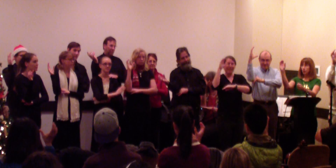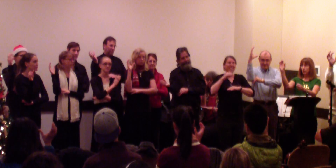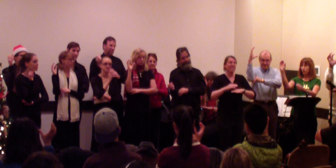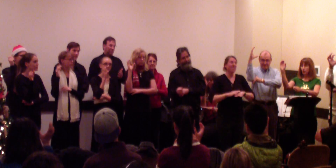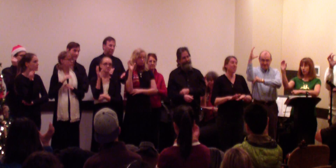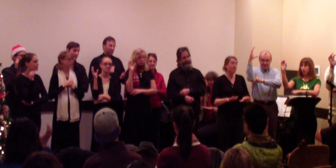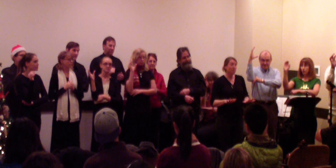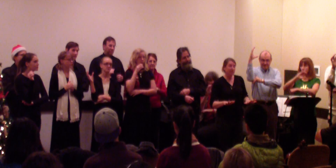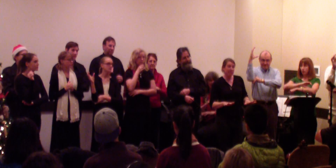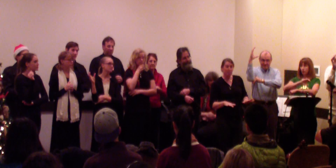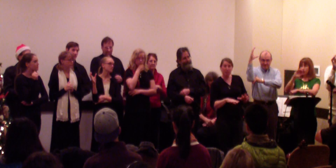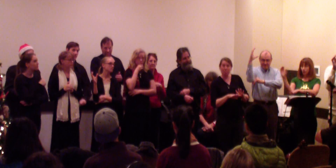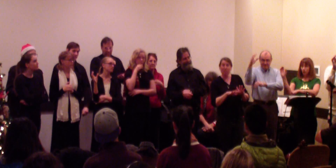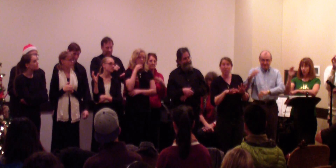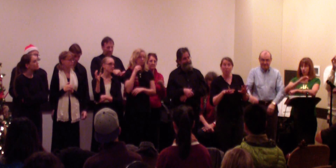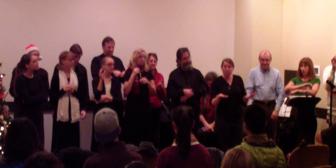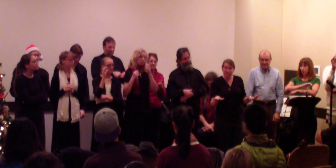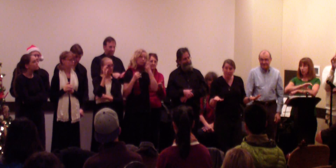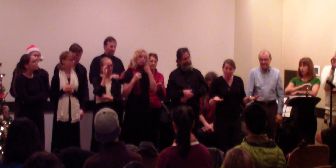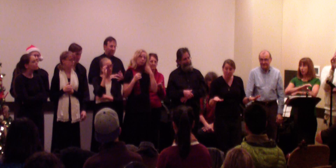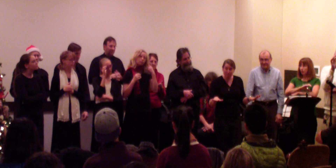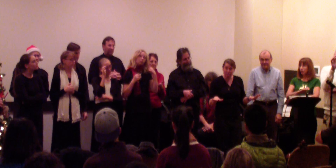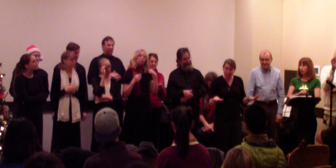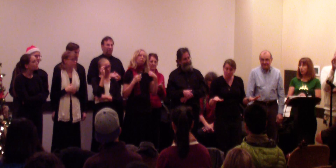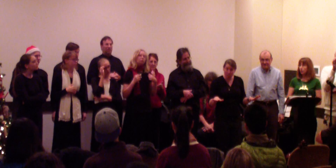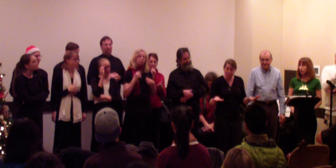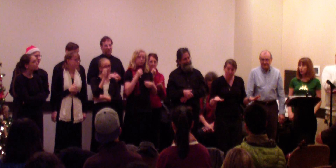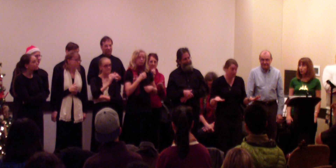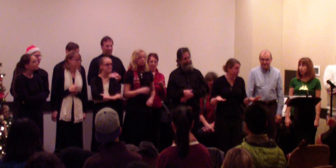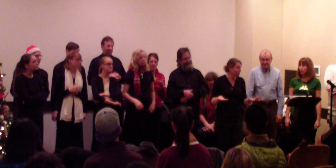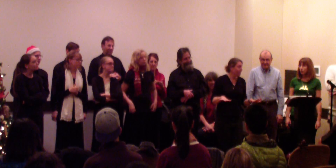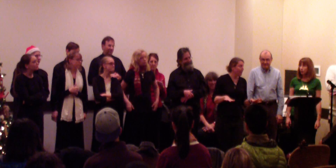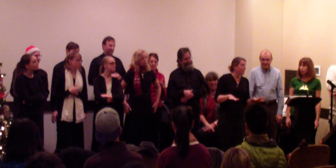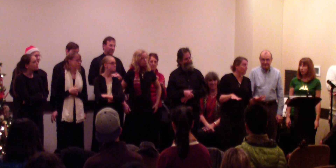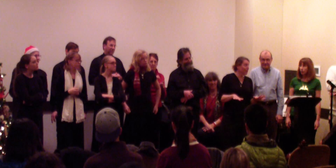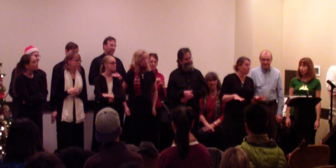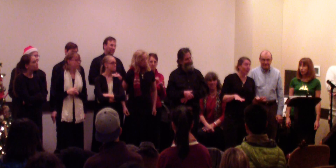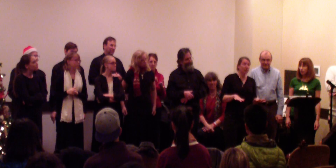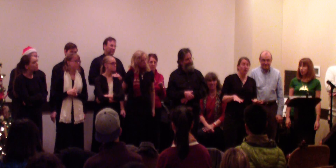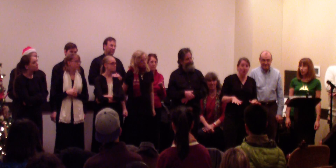Now here's something that probably the only time of year you may do this, but when you write a card,